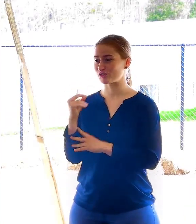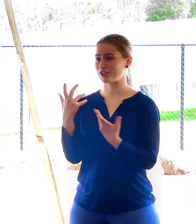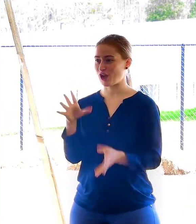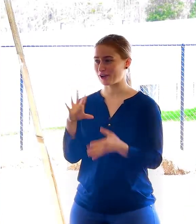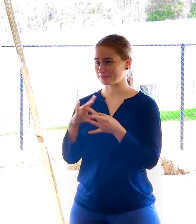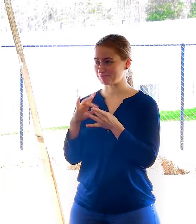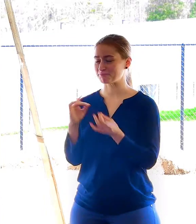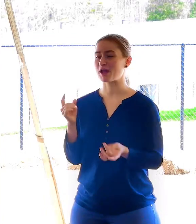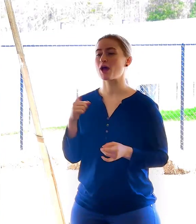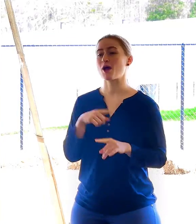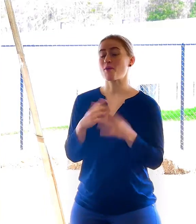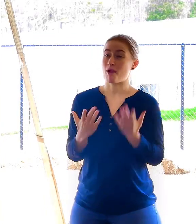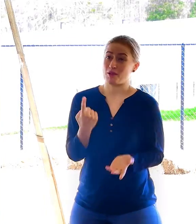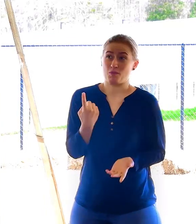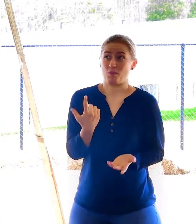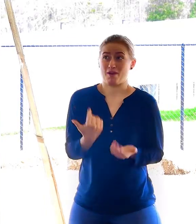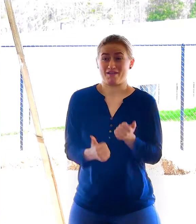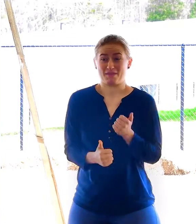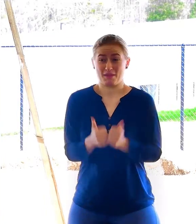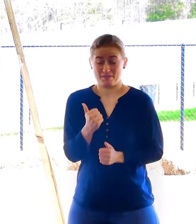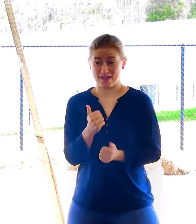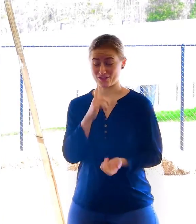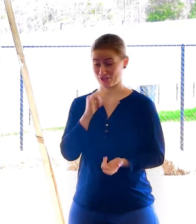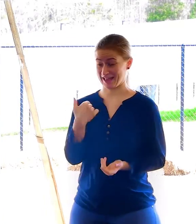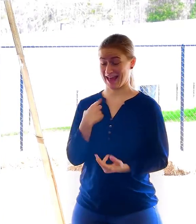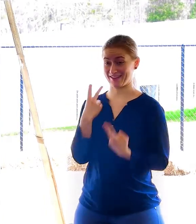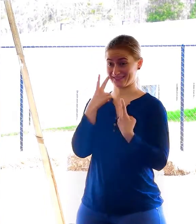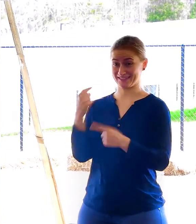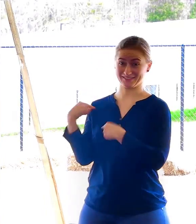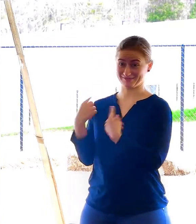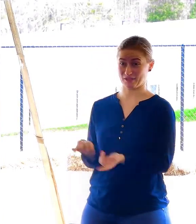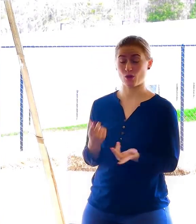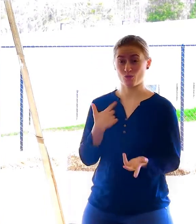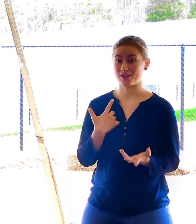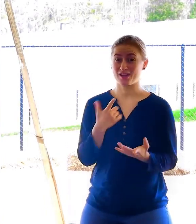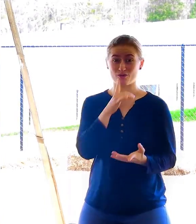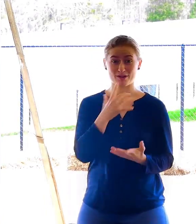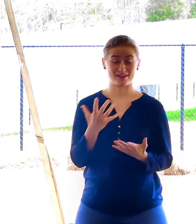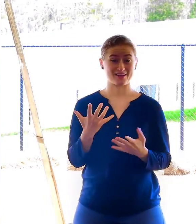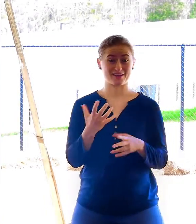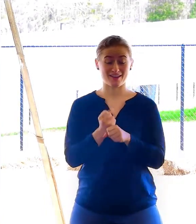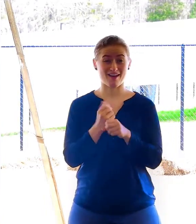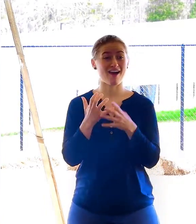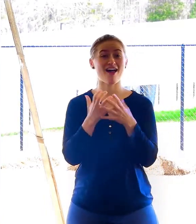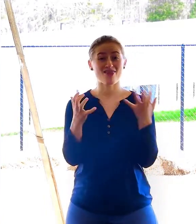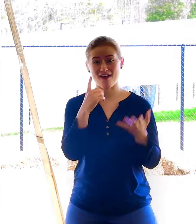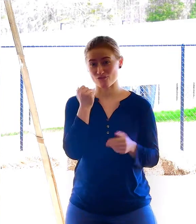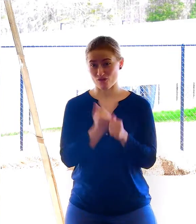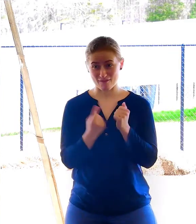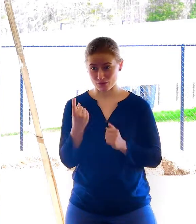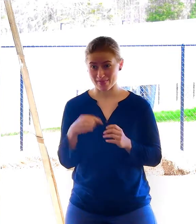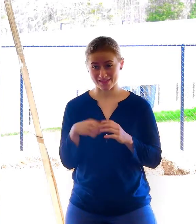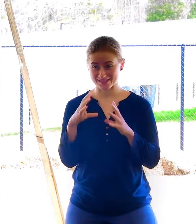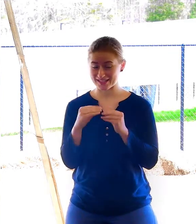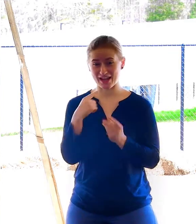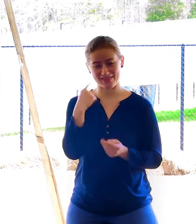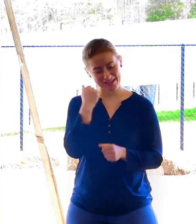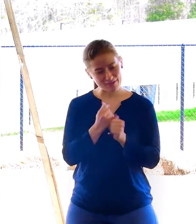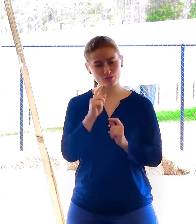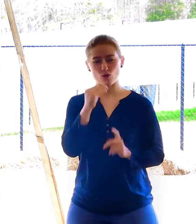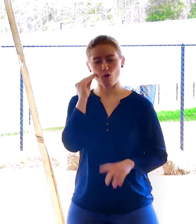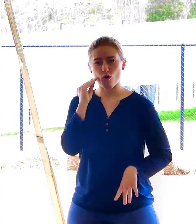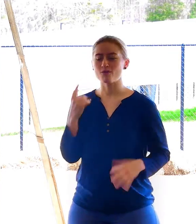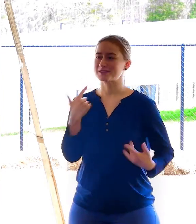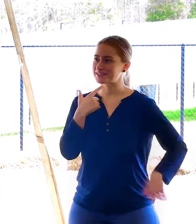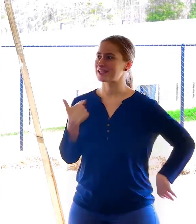stated. Probably one of the best, certainly that I've seen, that we got a lot for everyone this session. I think everyone can go home and say, we